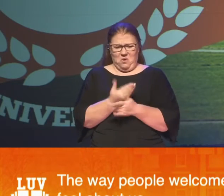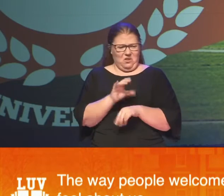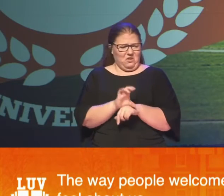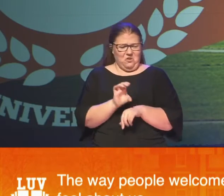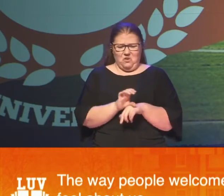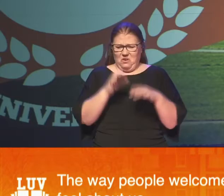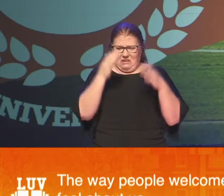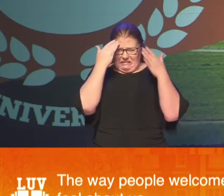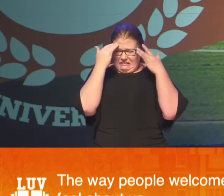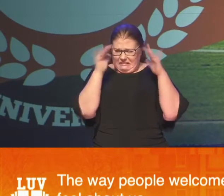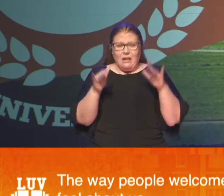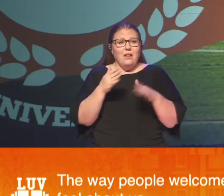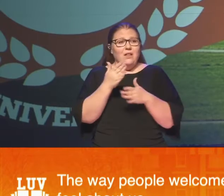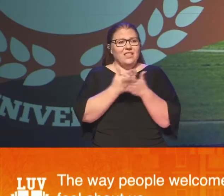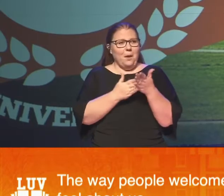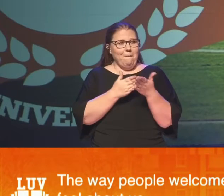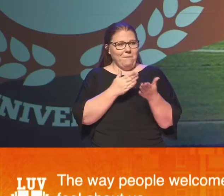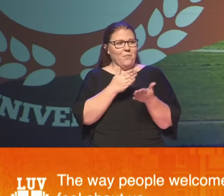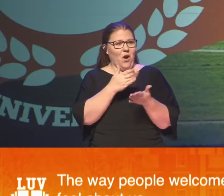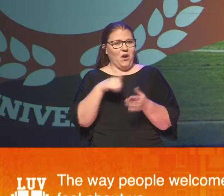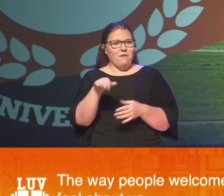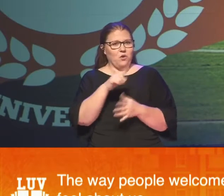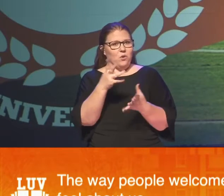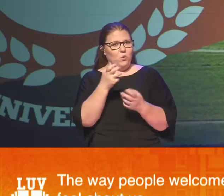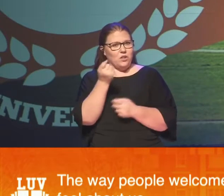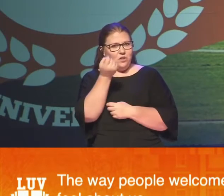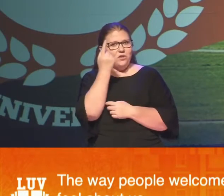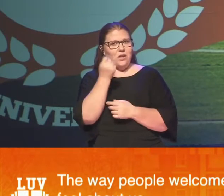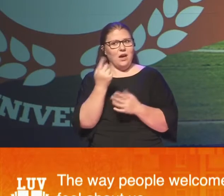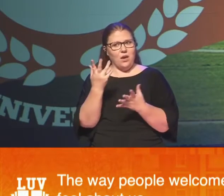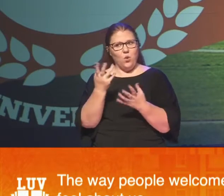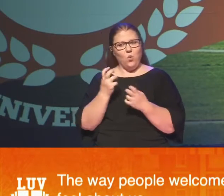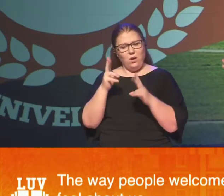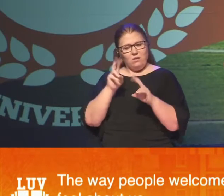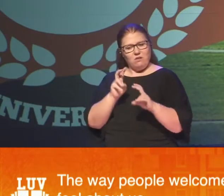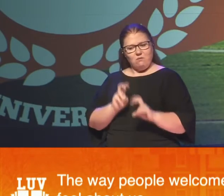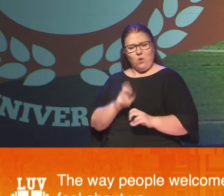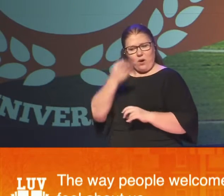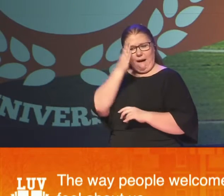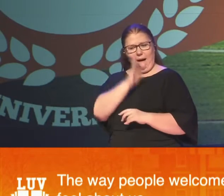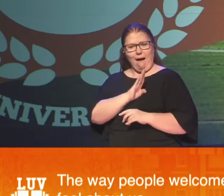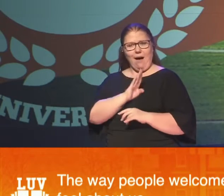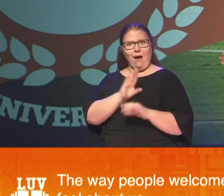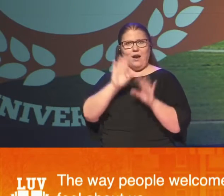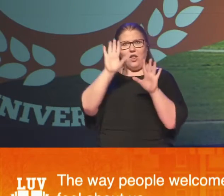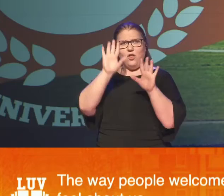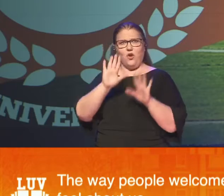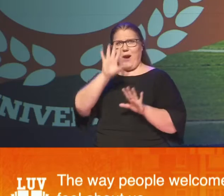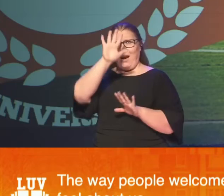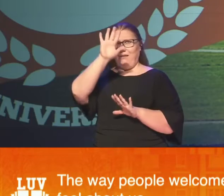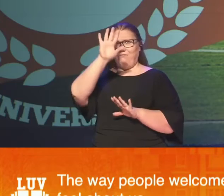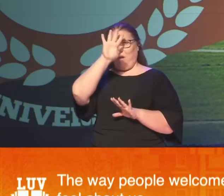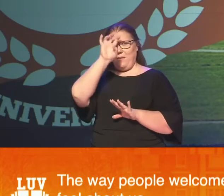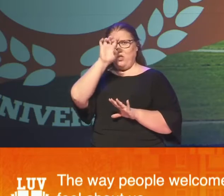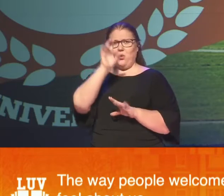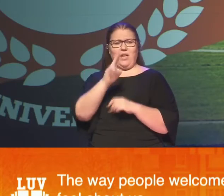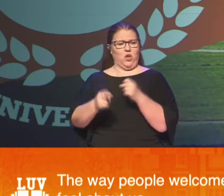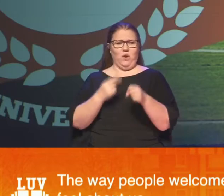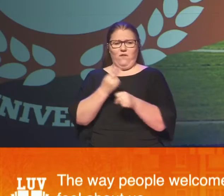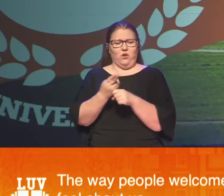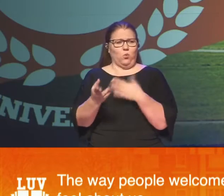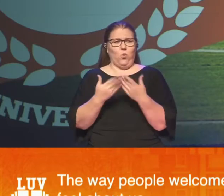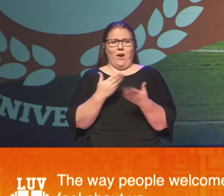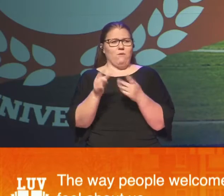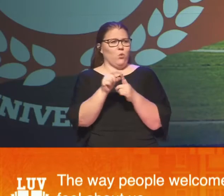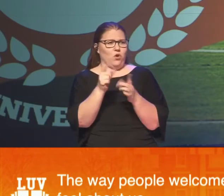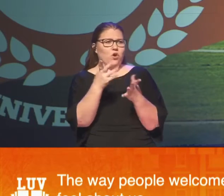thing, that there's some part of you that wants to understand or wants to explore God, the great mystery of God, the universe, whatever words you like